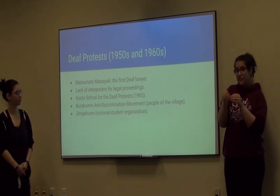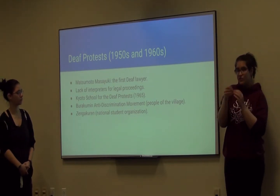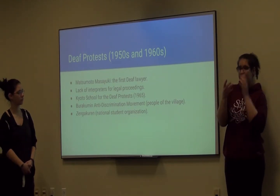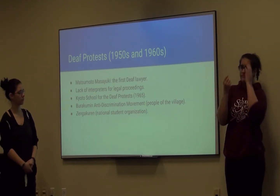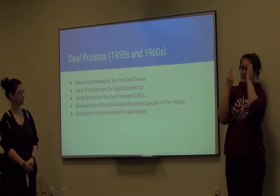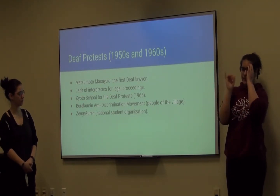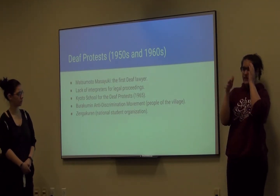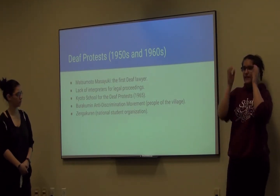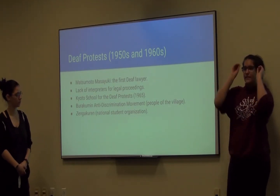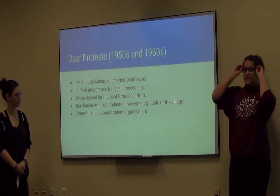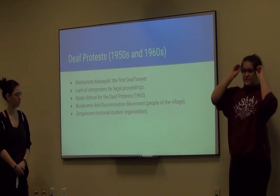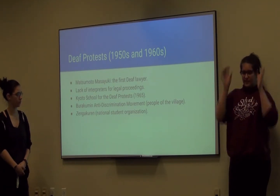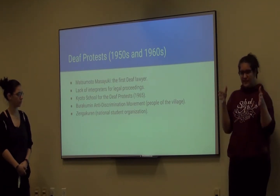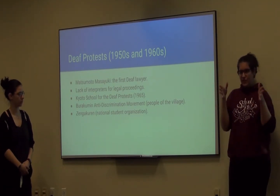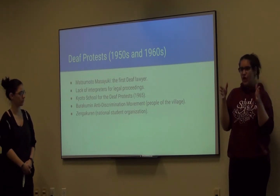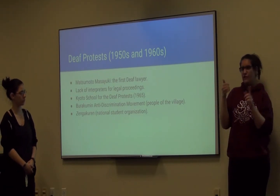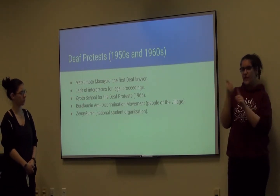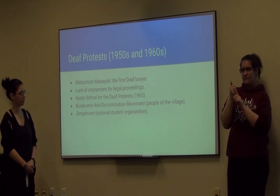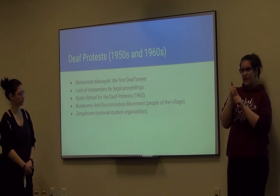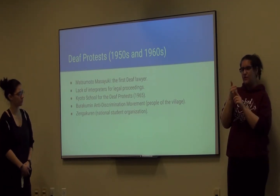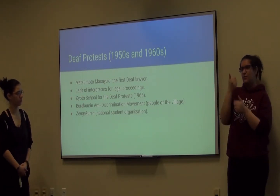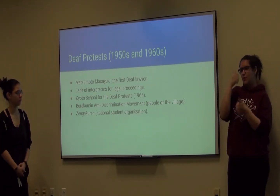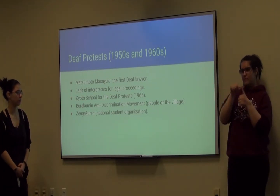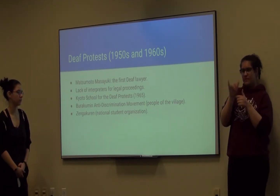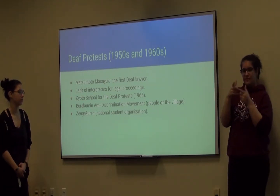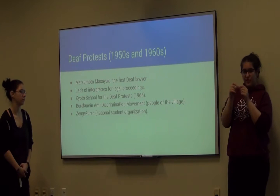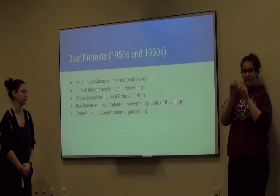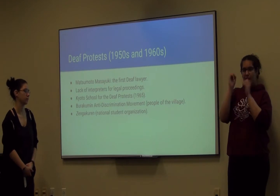be able to use sign language in addition to oralism.